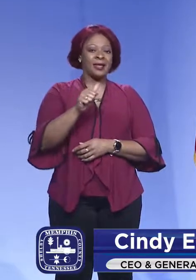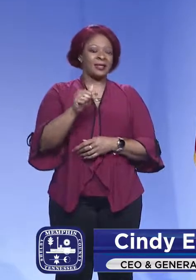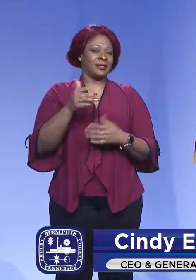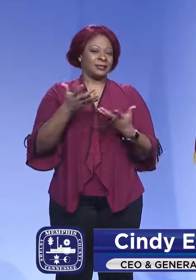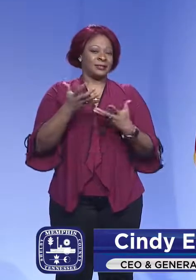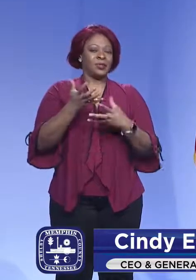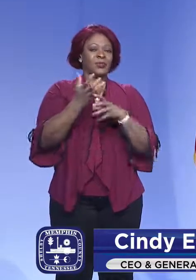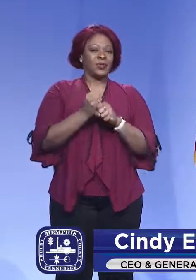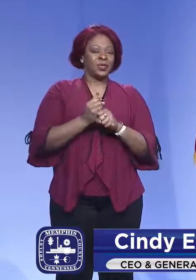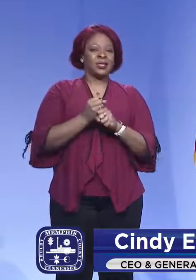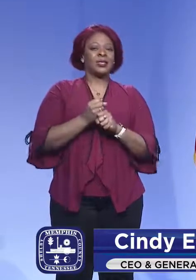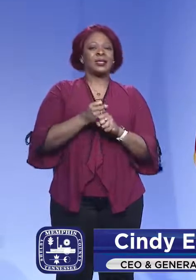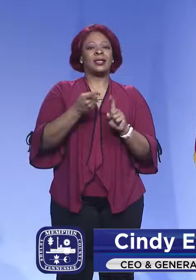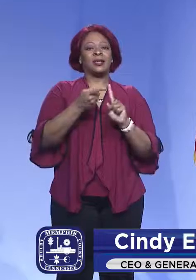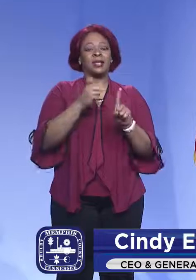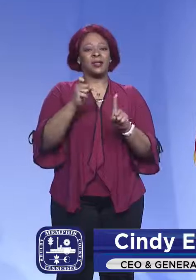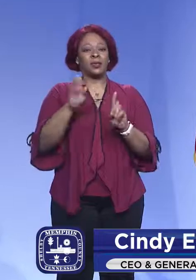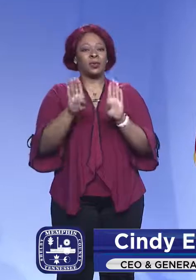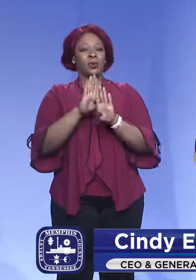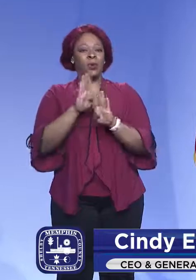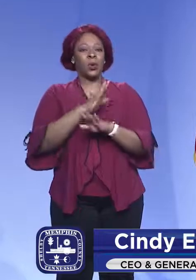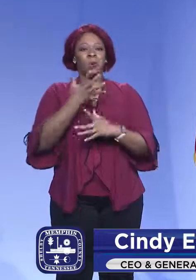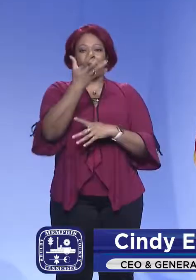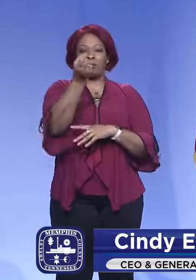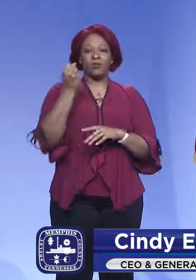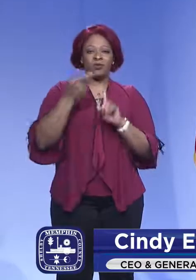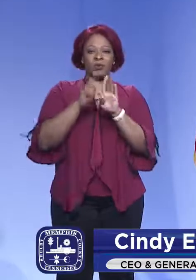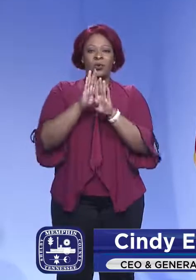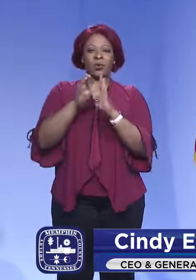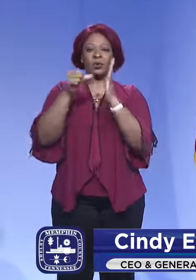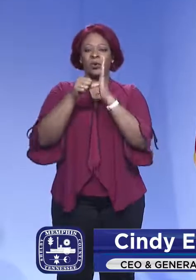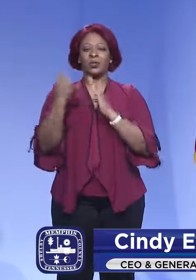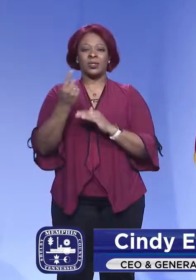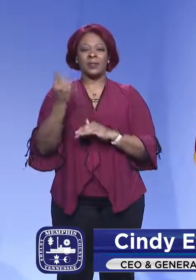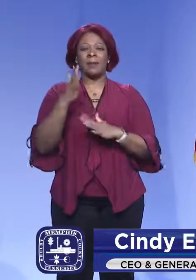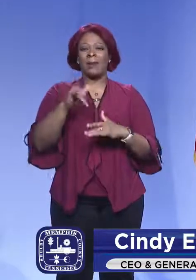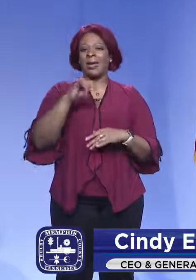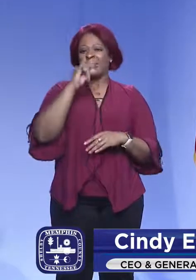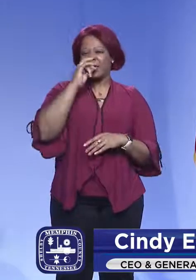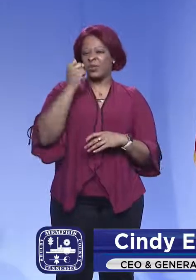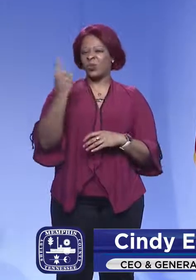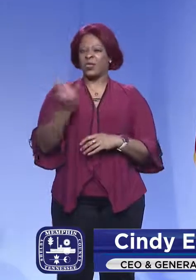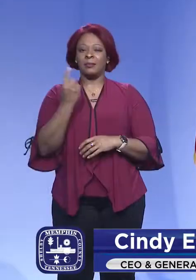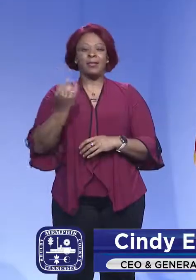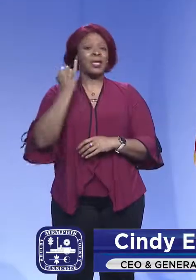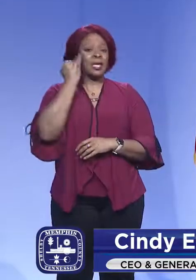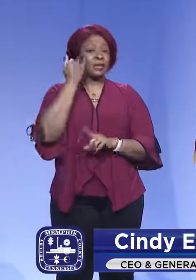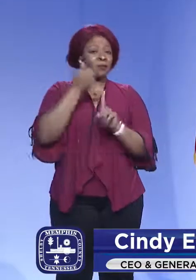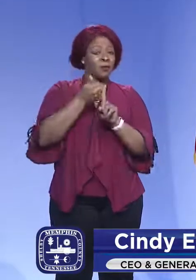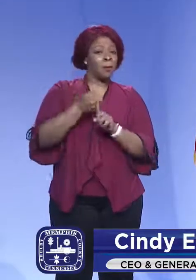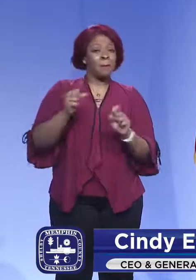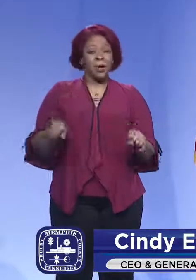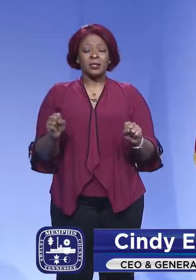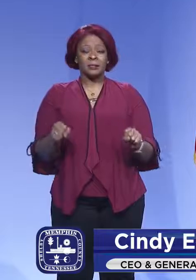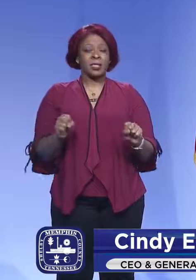received, been taken from their door, been removed in some way, the bottom line is that if you are